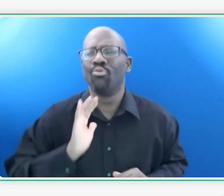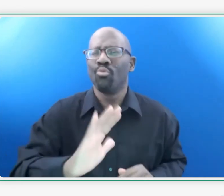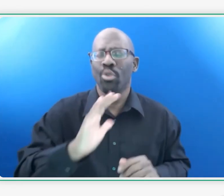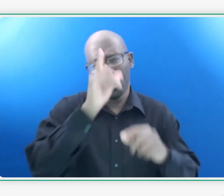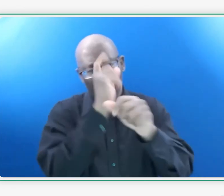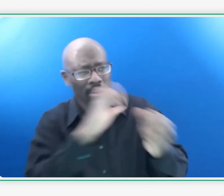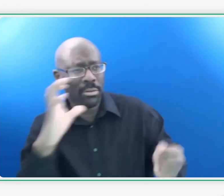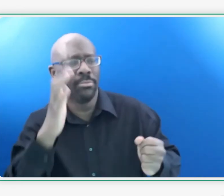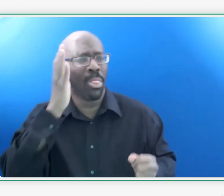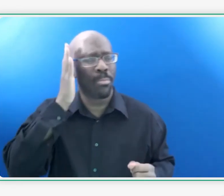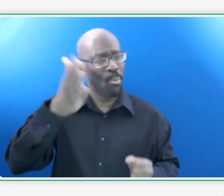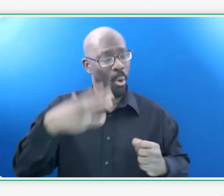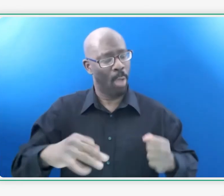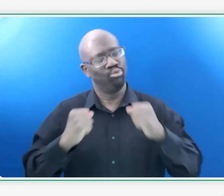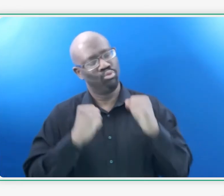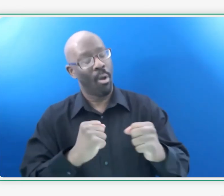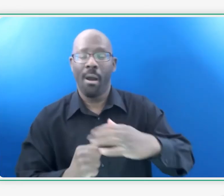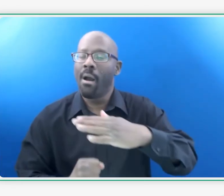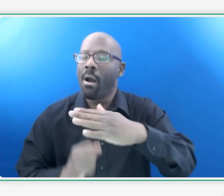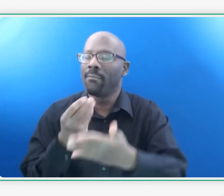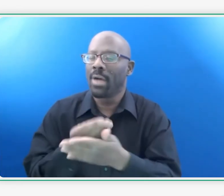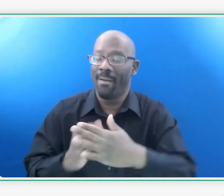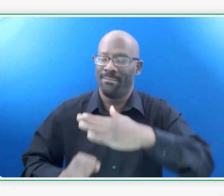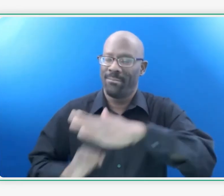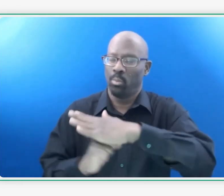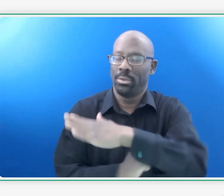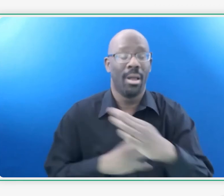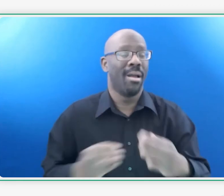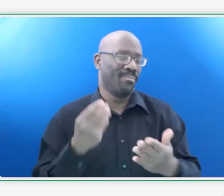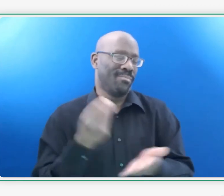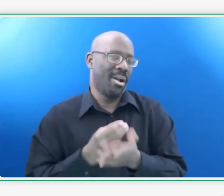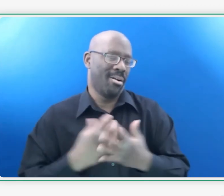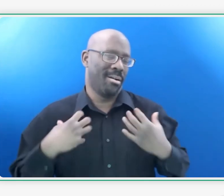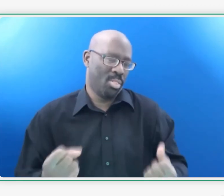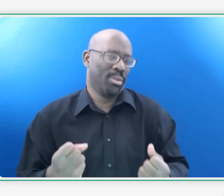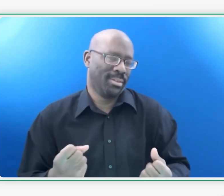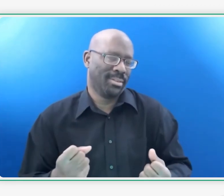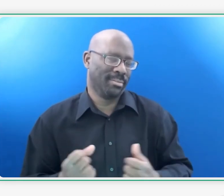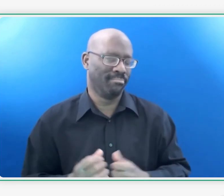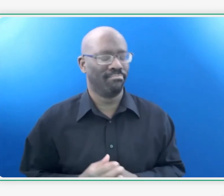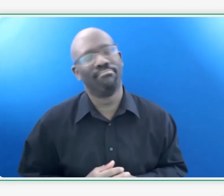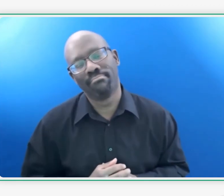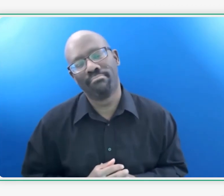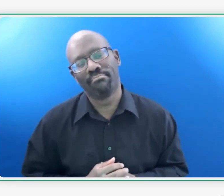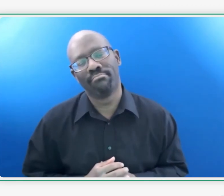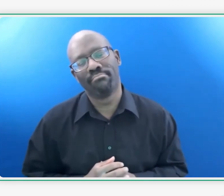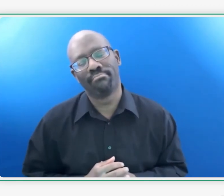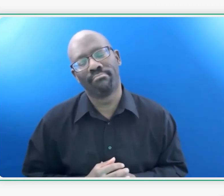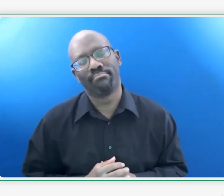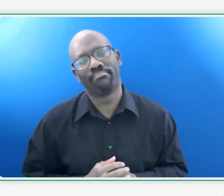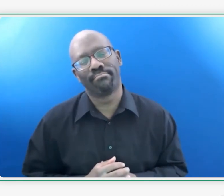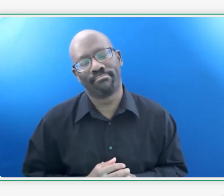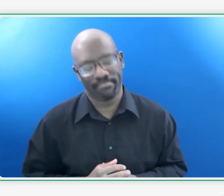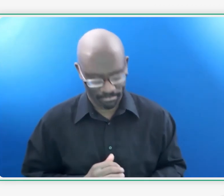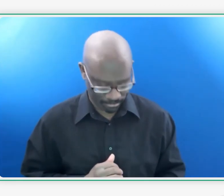And that's how we're going to get the ability to see the full plethora of options we have available to building a strong financial foundation and